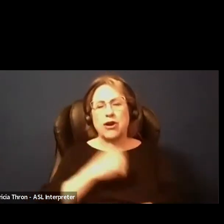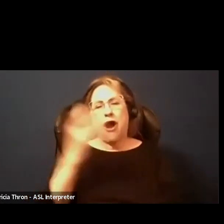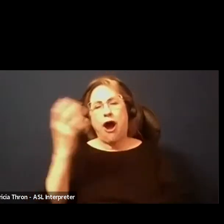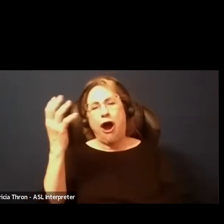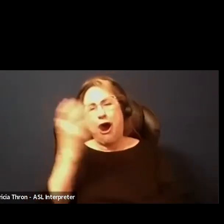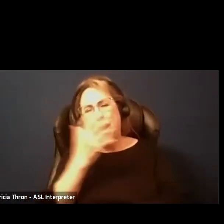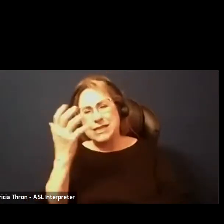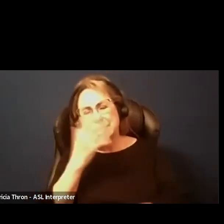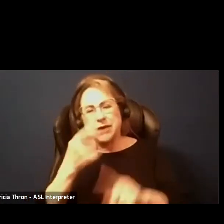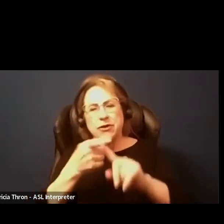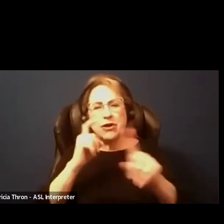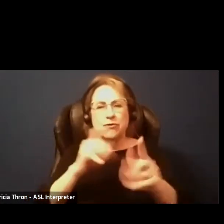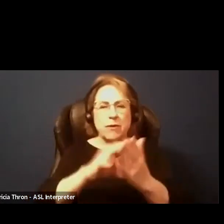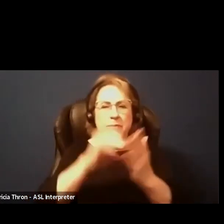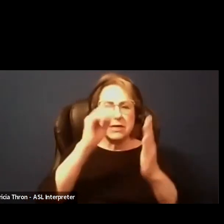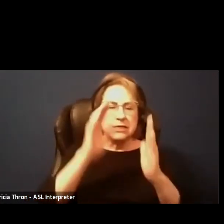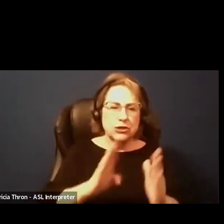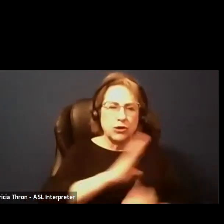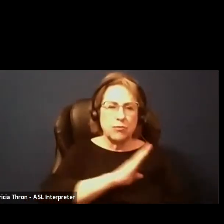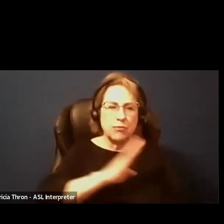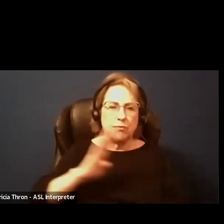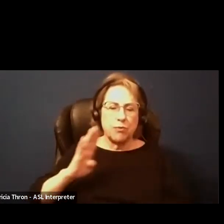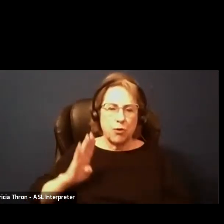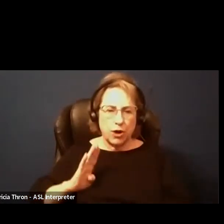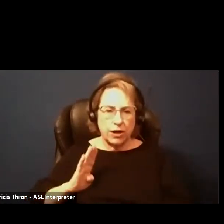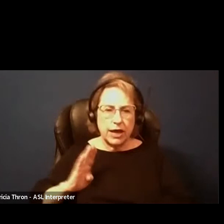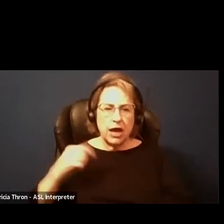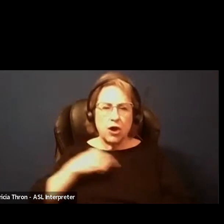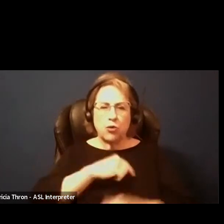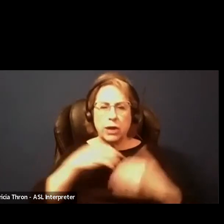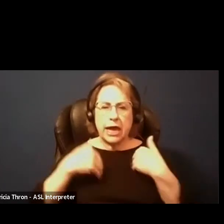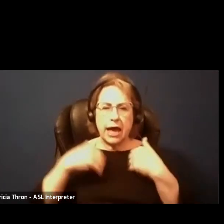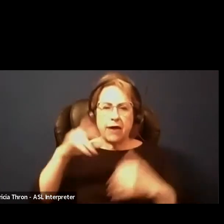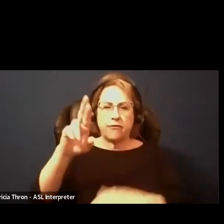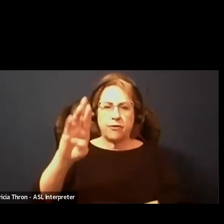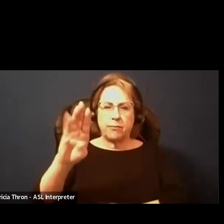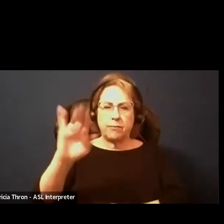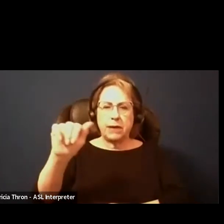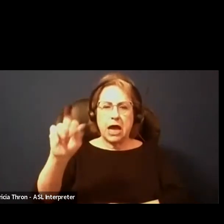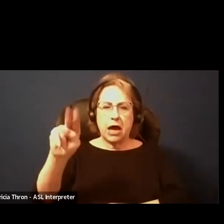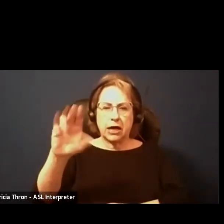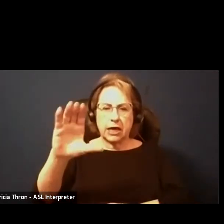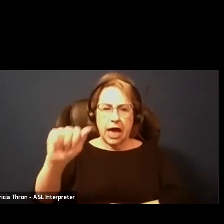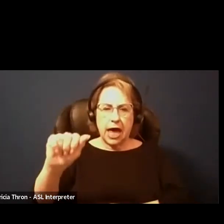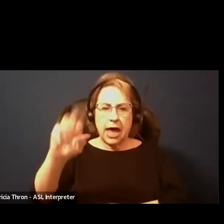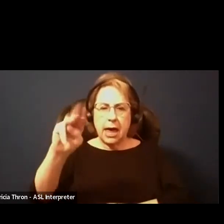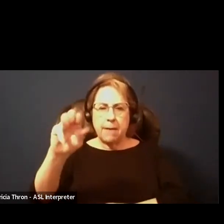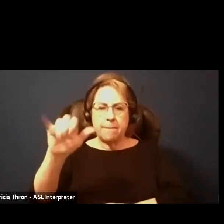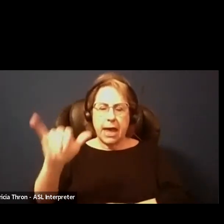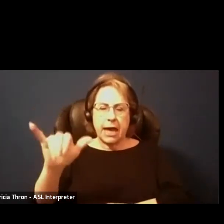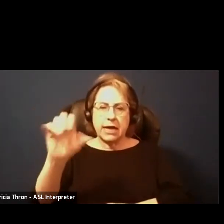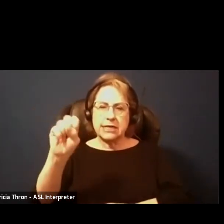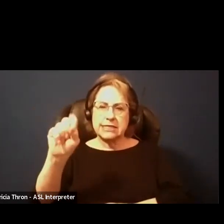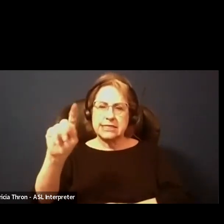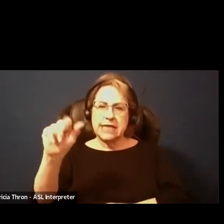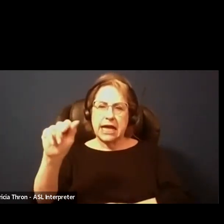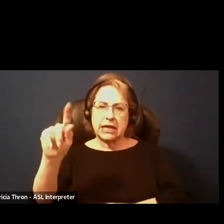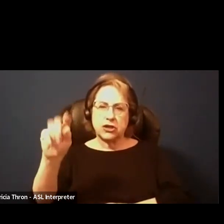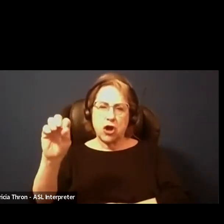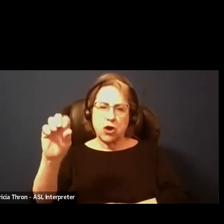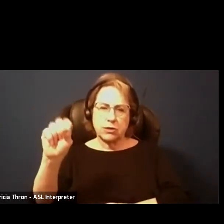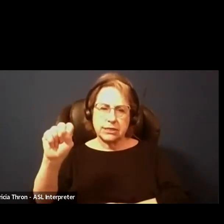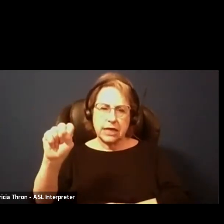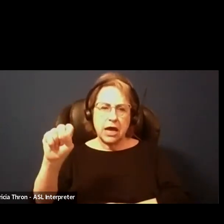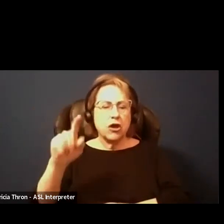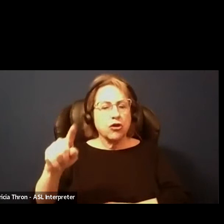from the Student Board Representatives Council, Bianca May Santos, who's a 10th grader from Mills. She contributed to the drafting of